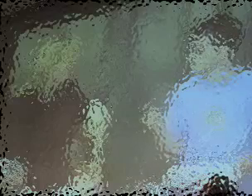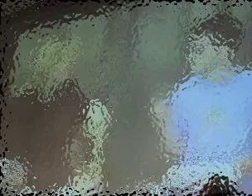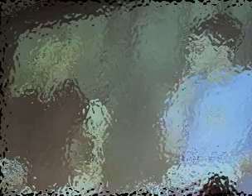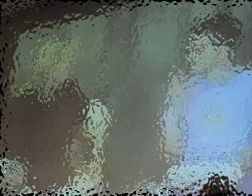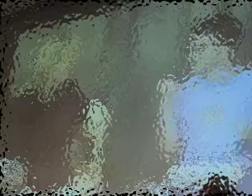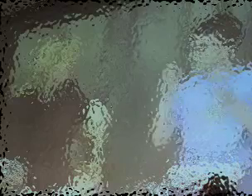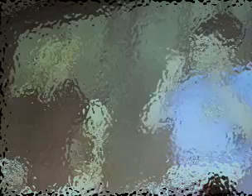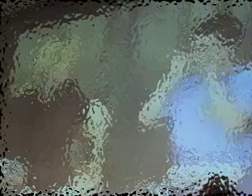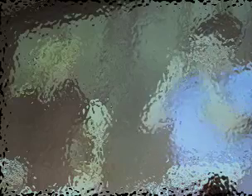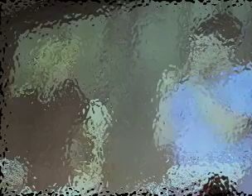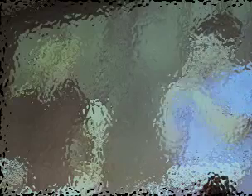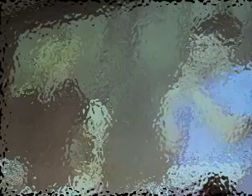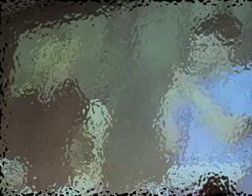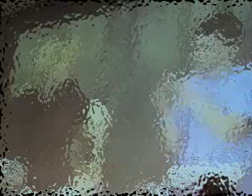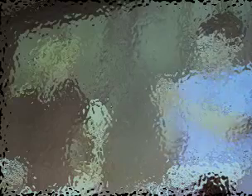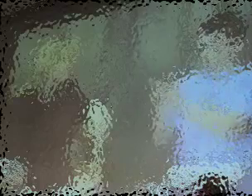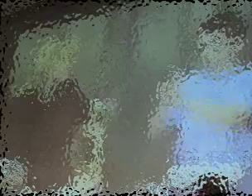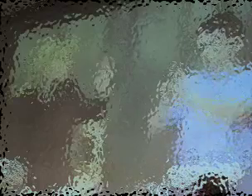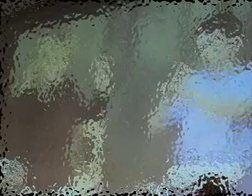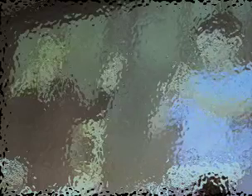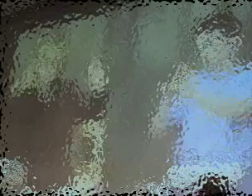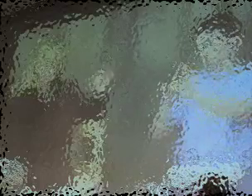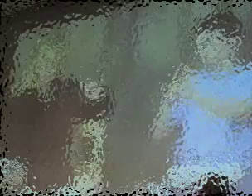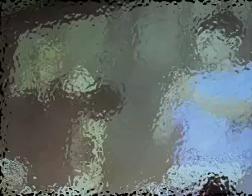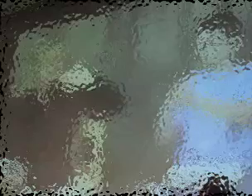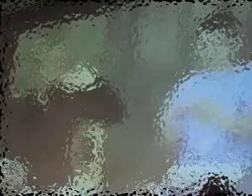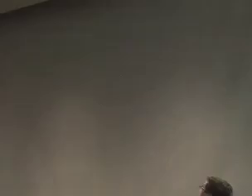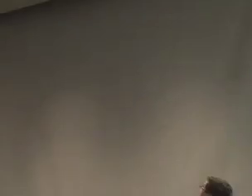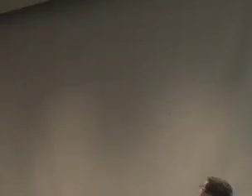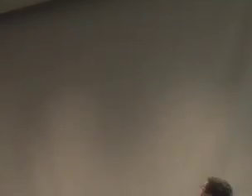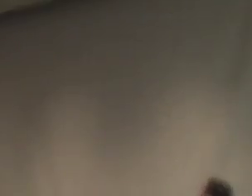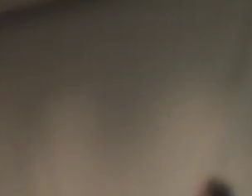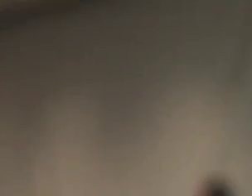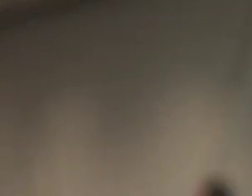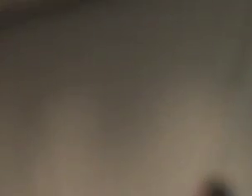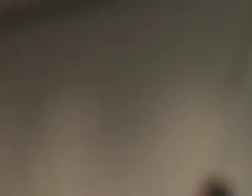Something about the snake, something within that pit? Yeah, absolutely.